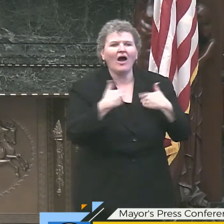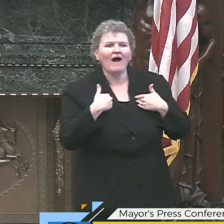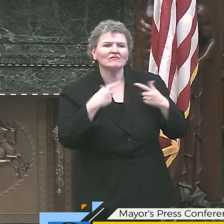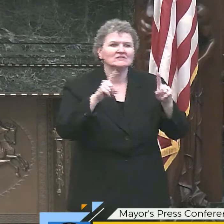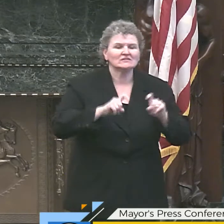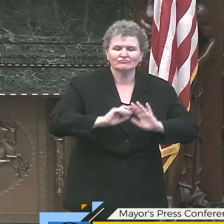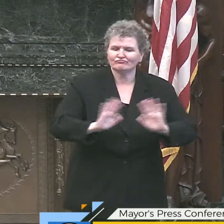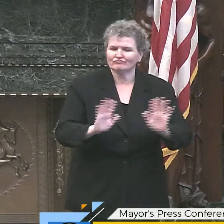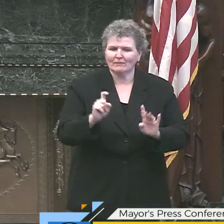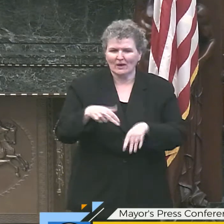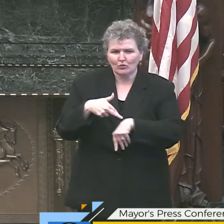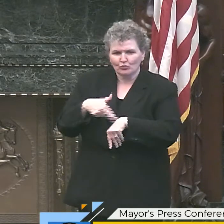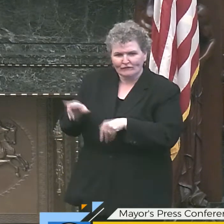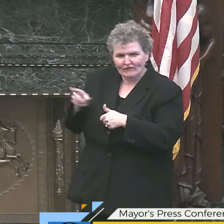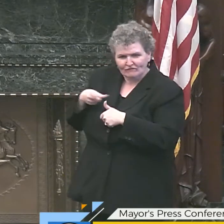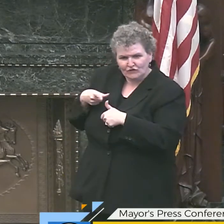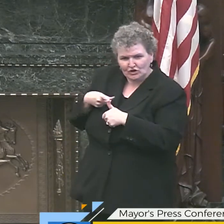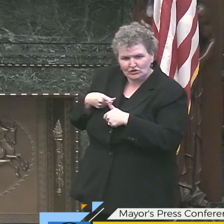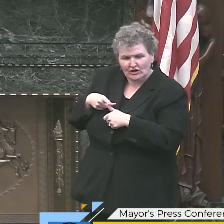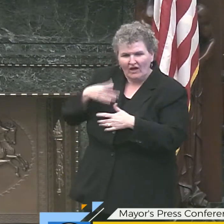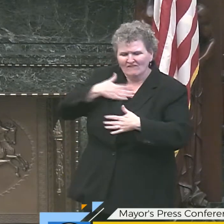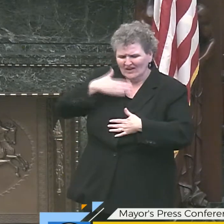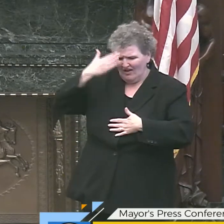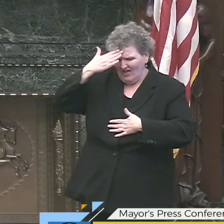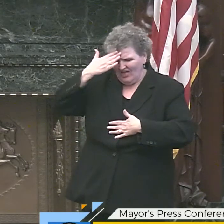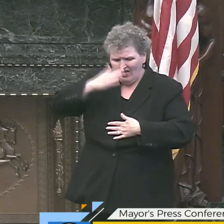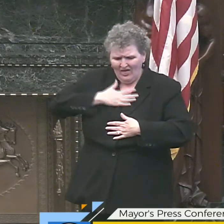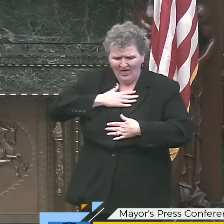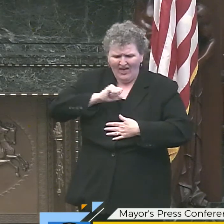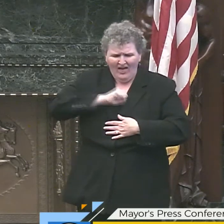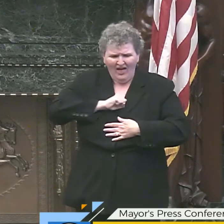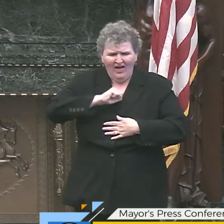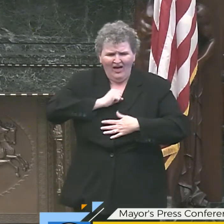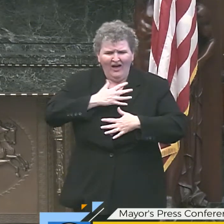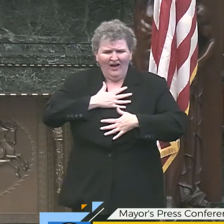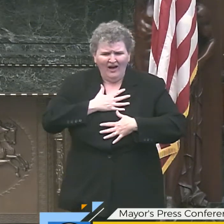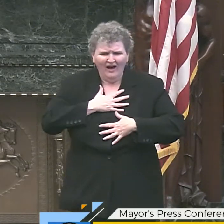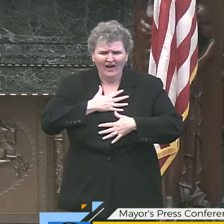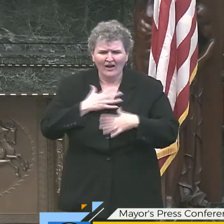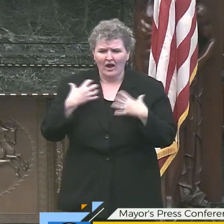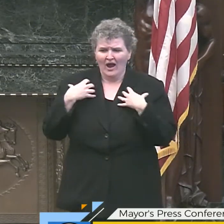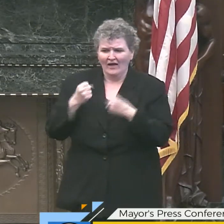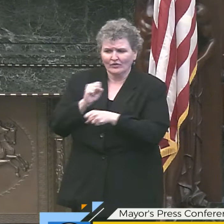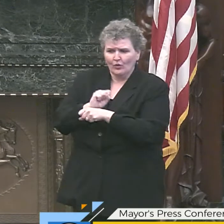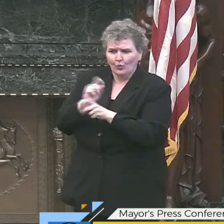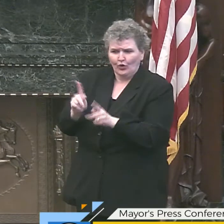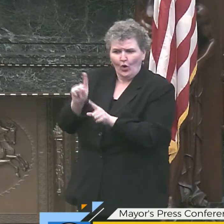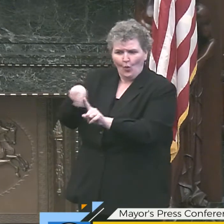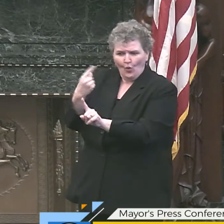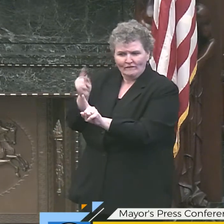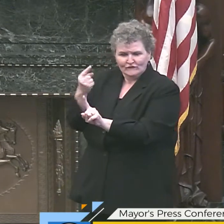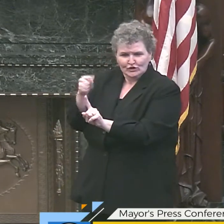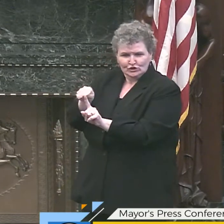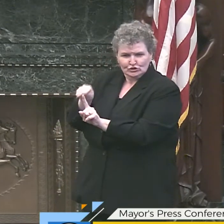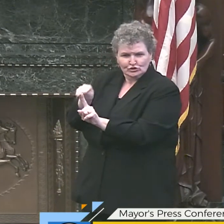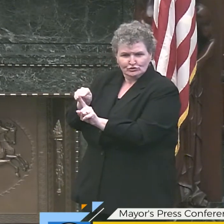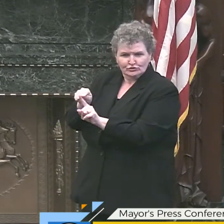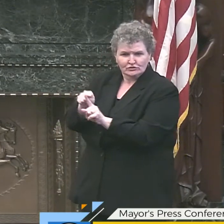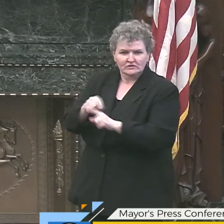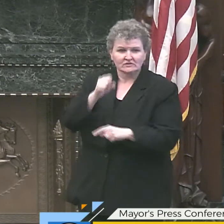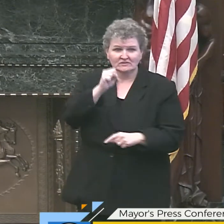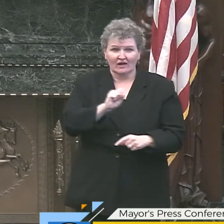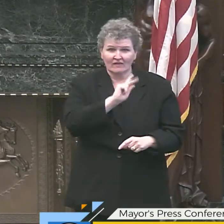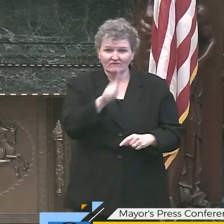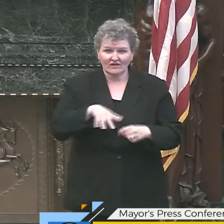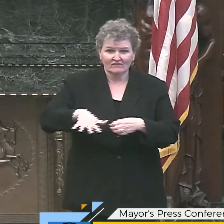symptoms over the age of 50 or healthcare workers. The Citizens Bank Park testing site that's been available will be open today from 1